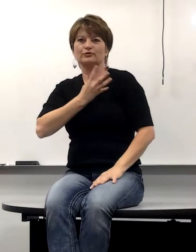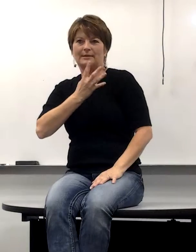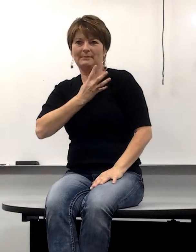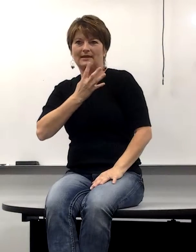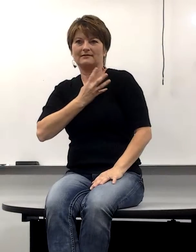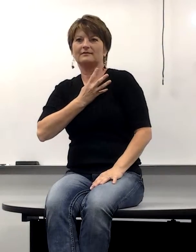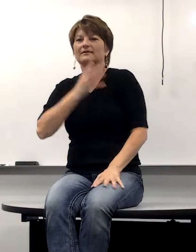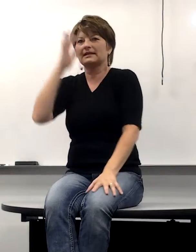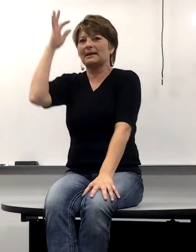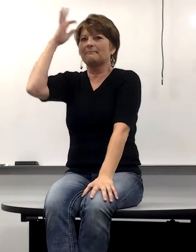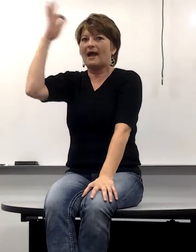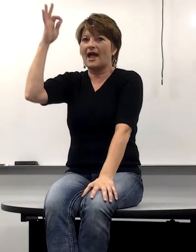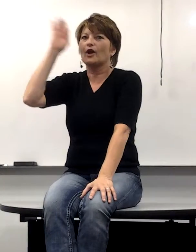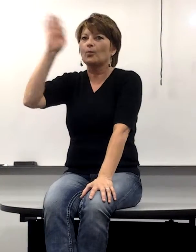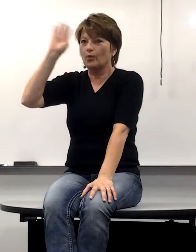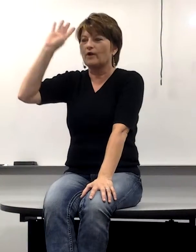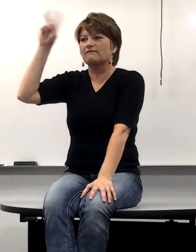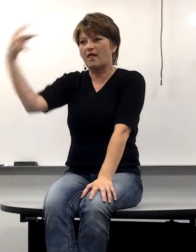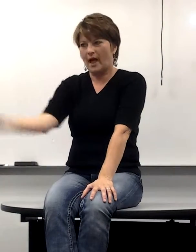The doctor told me that after the first treatment,